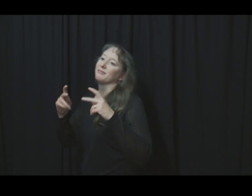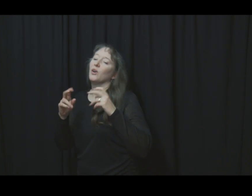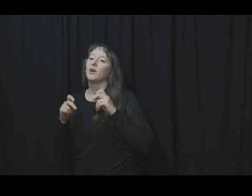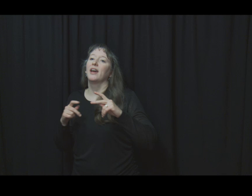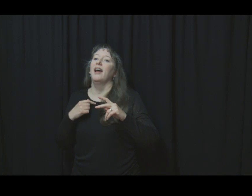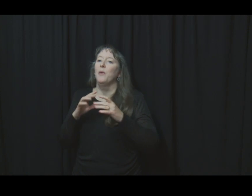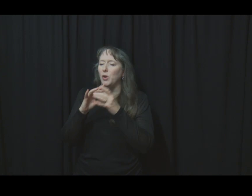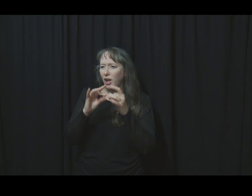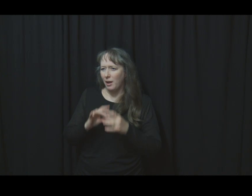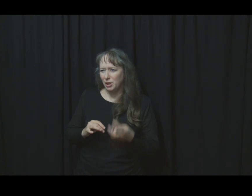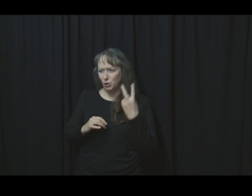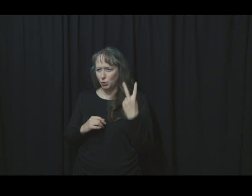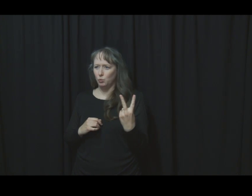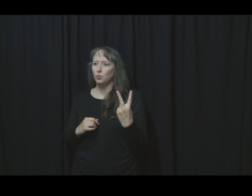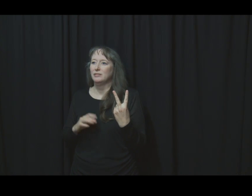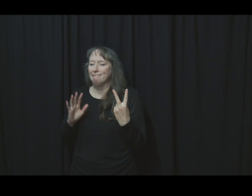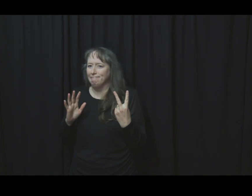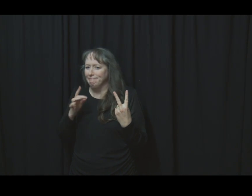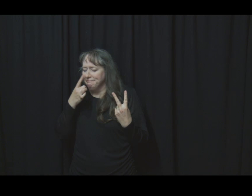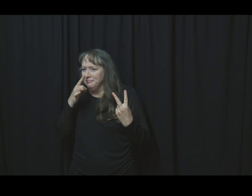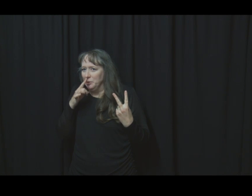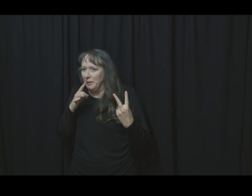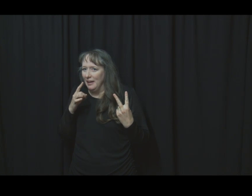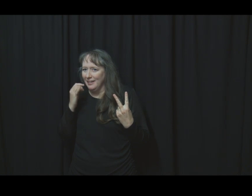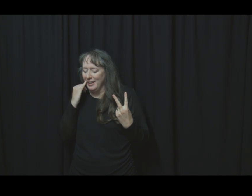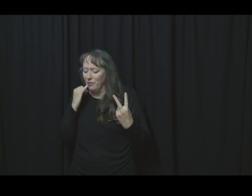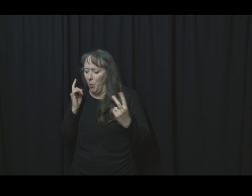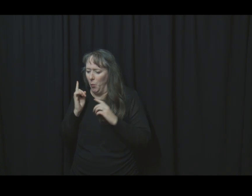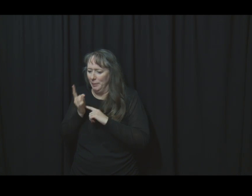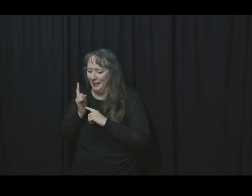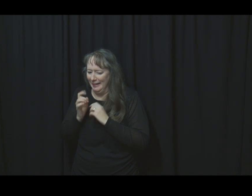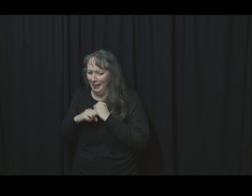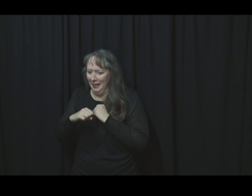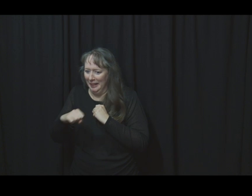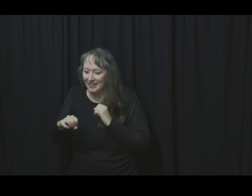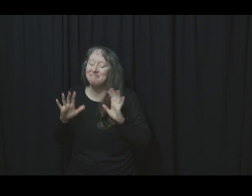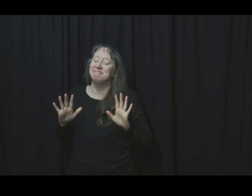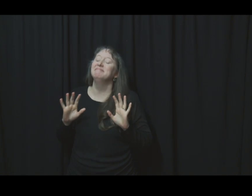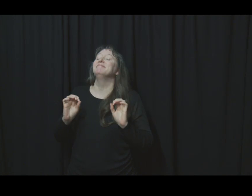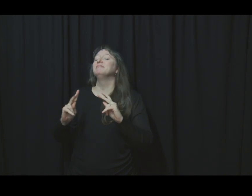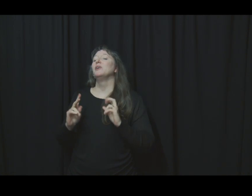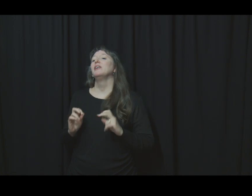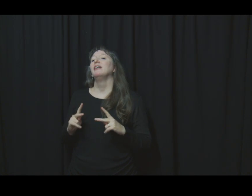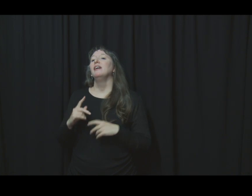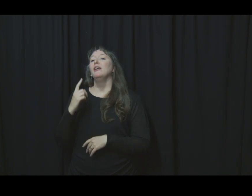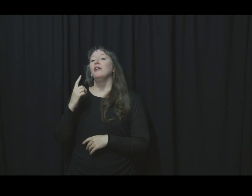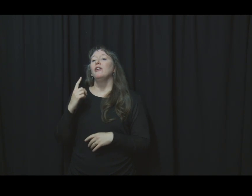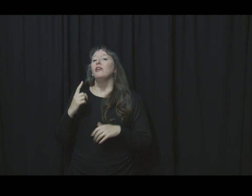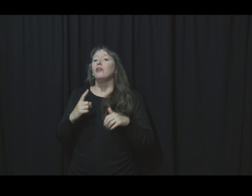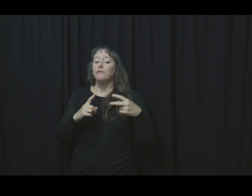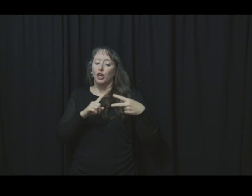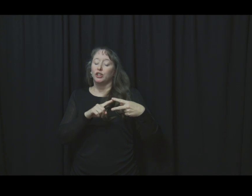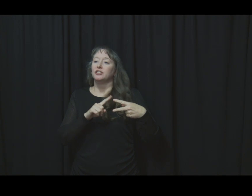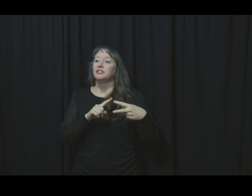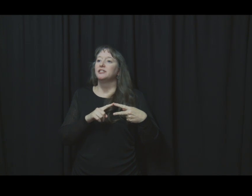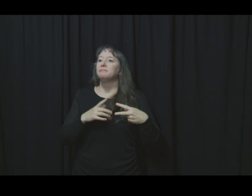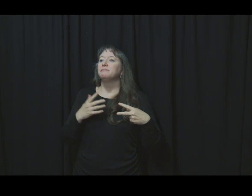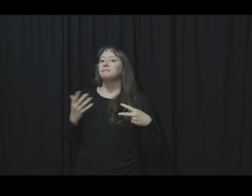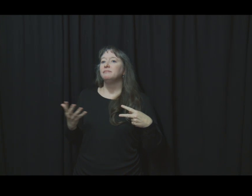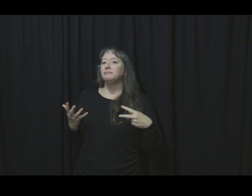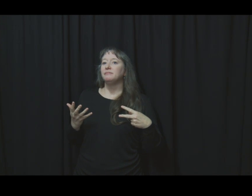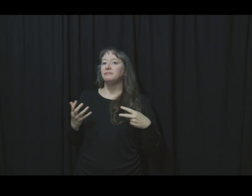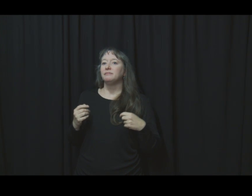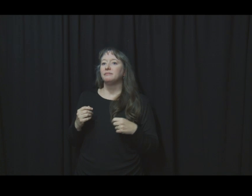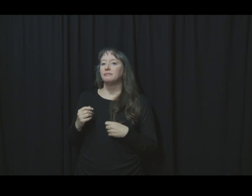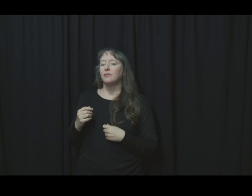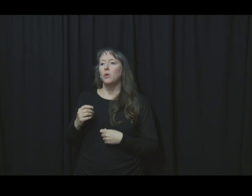can, if a minute goes that fast or long. One is, you know what? Here's the point we need